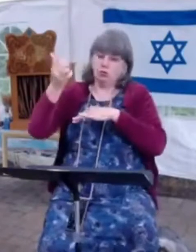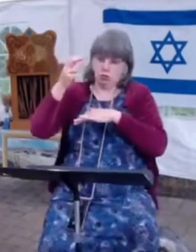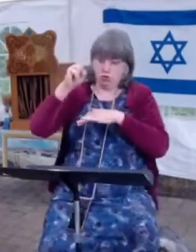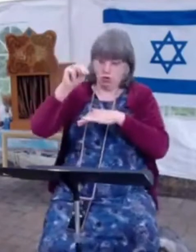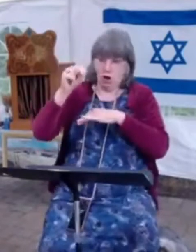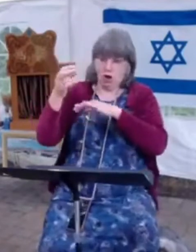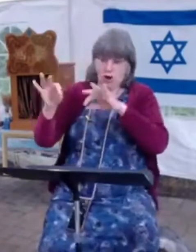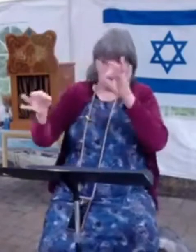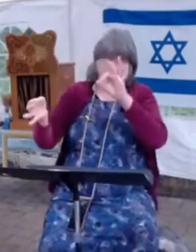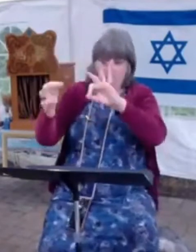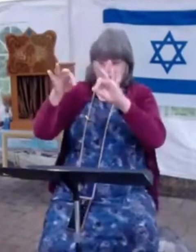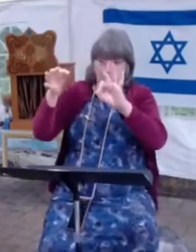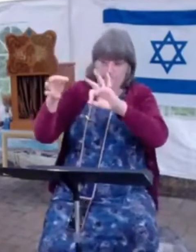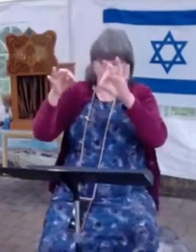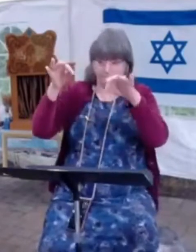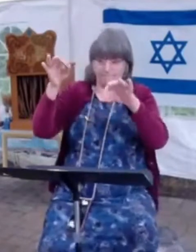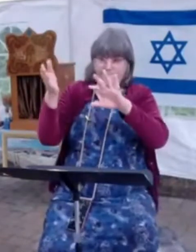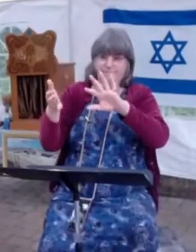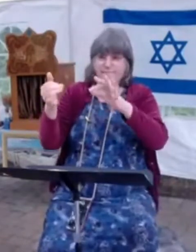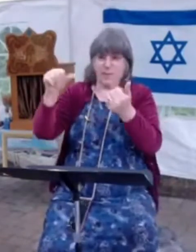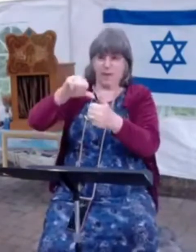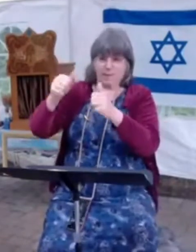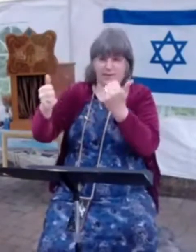good news from God.